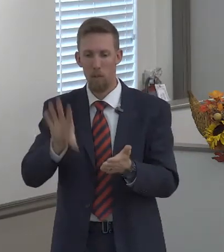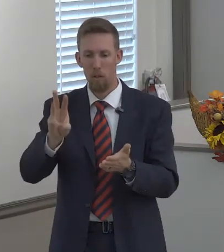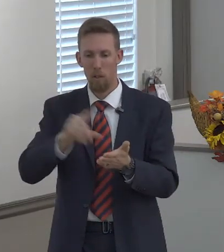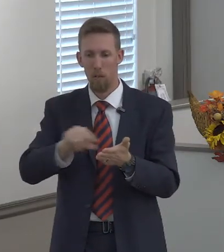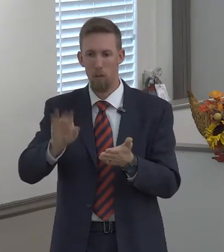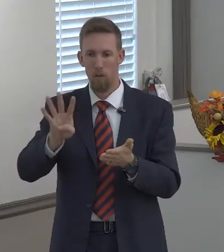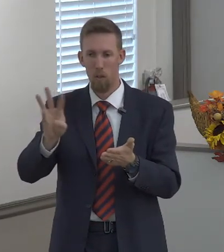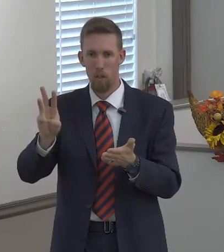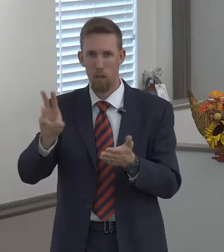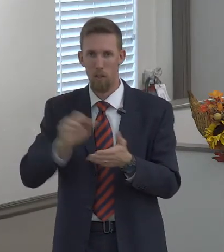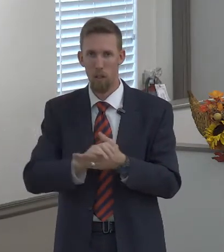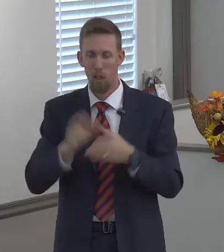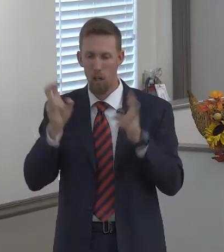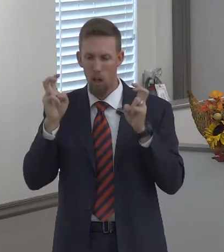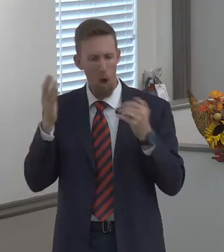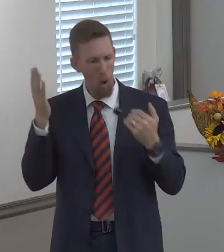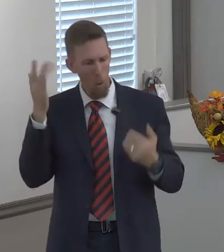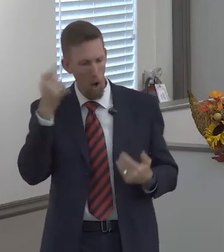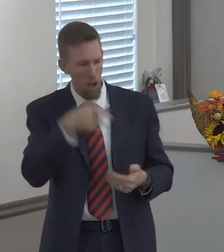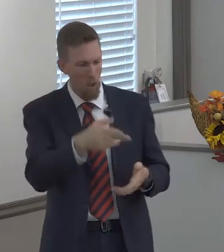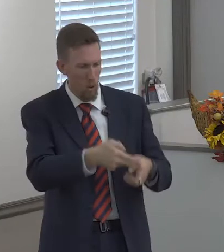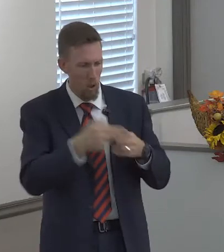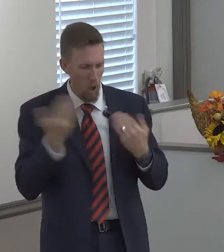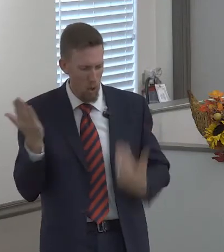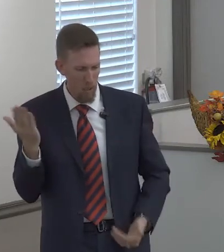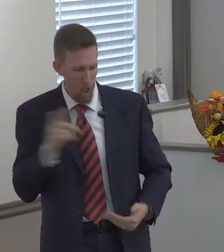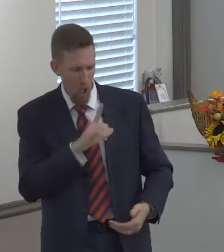I'm stepping on my toes.